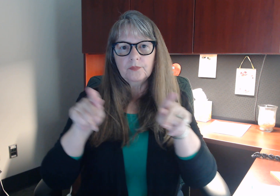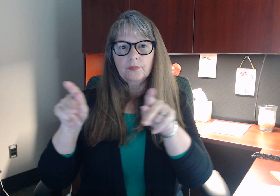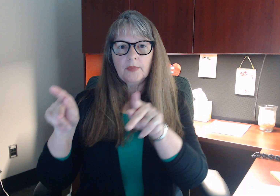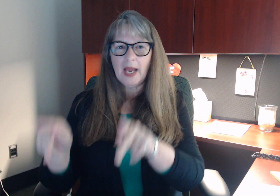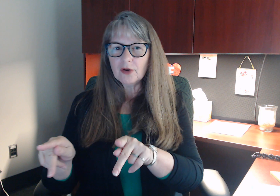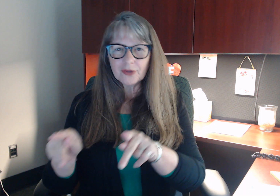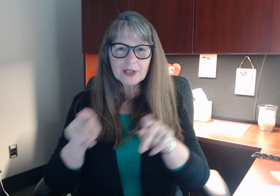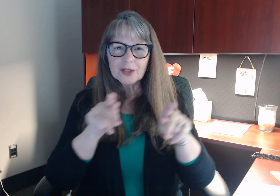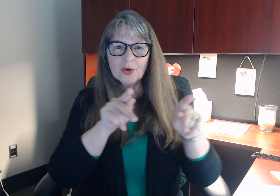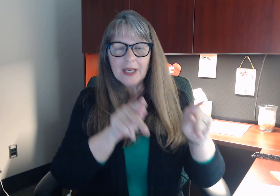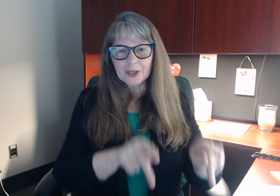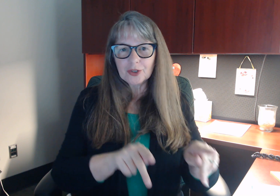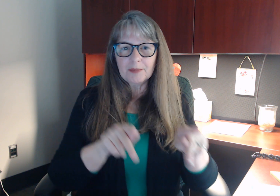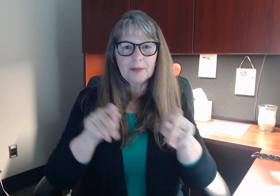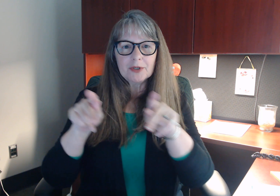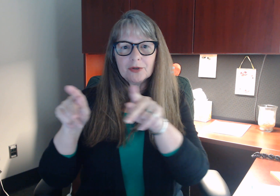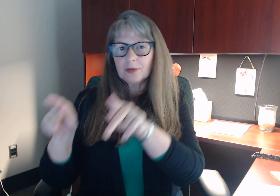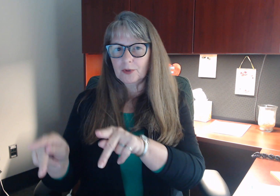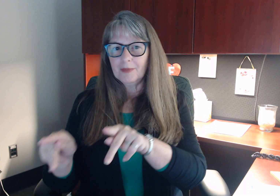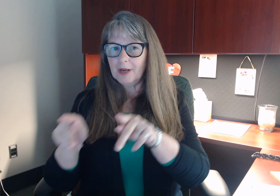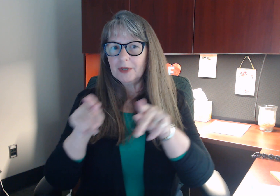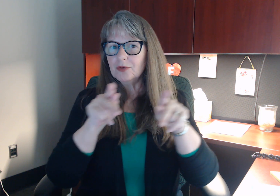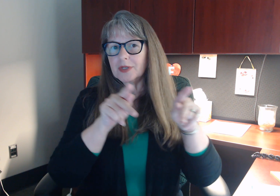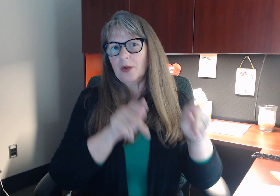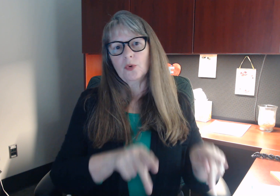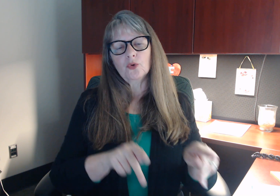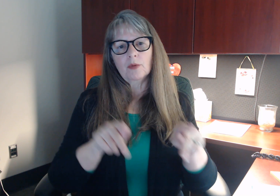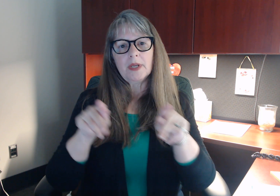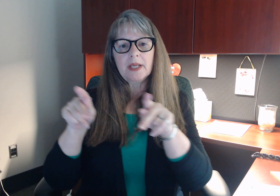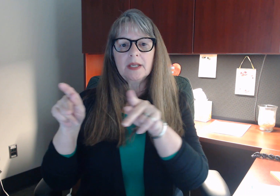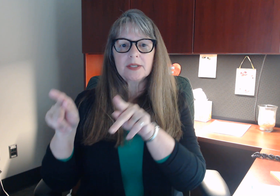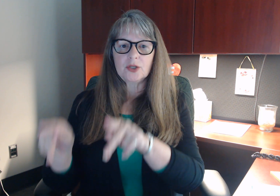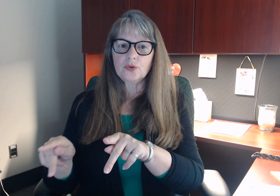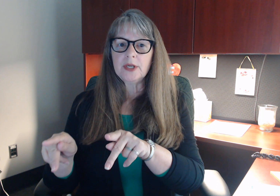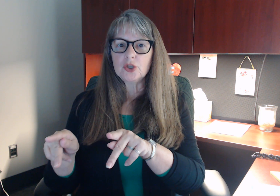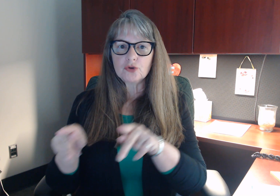I don't think that's unless you're going to become an interpreter, you may not be using that word normally unless that's your industry.